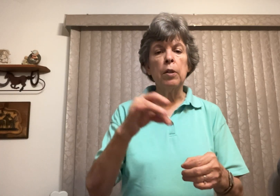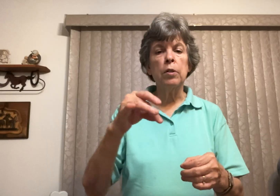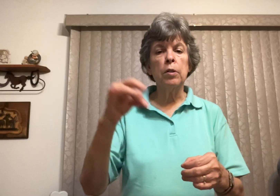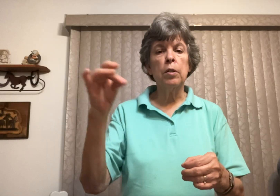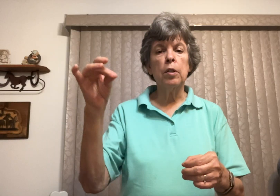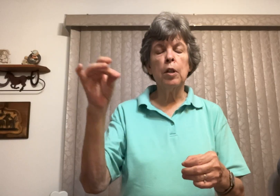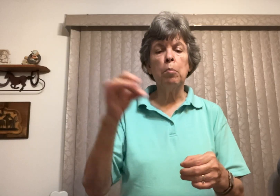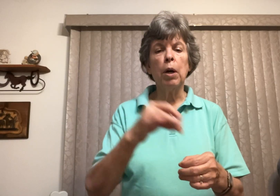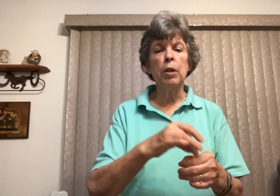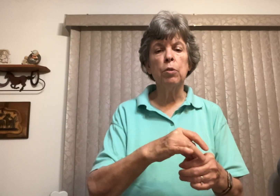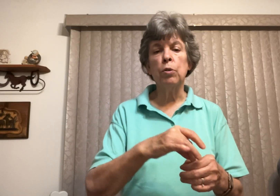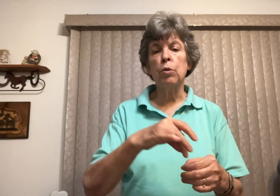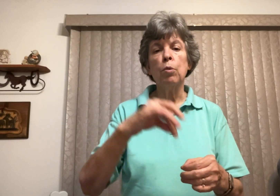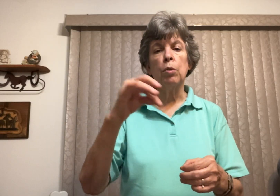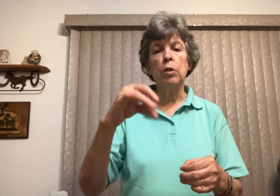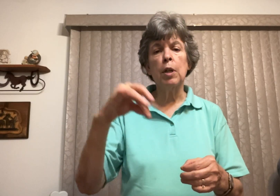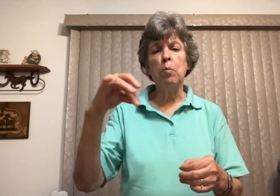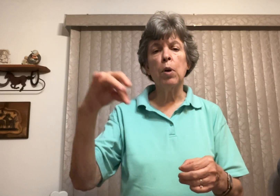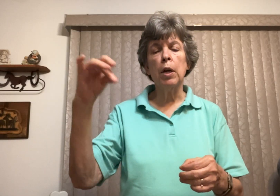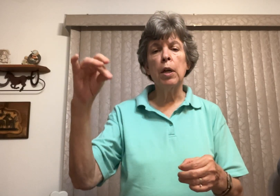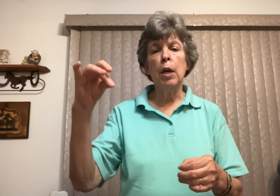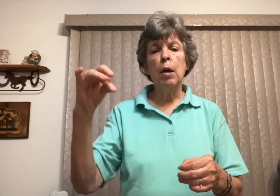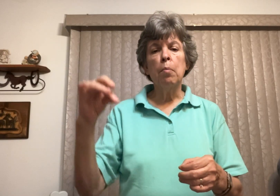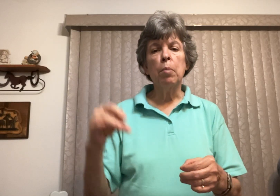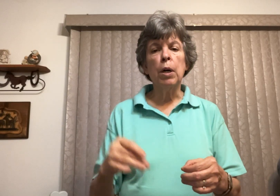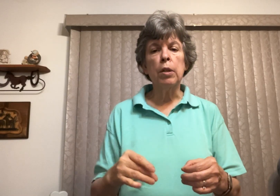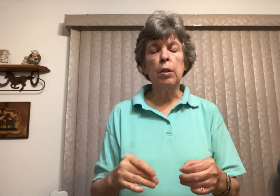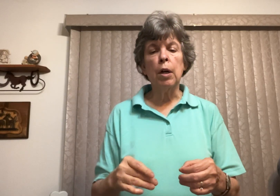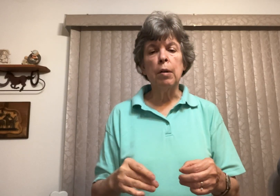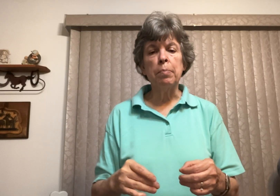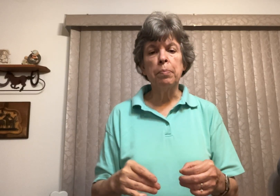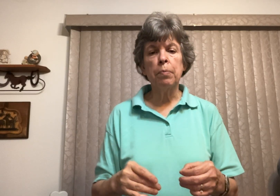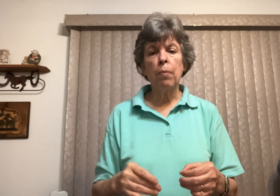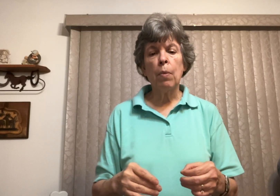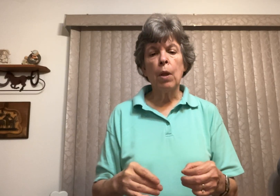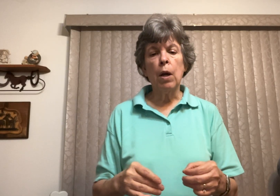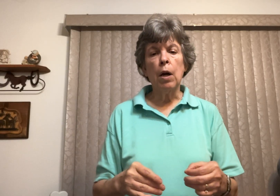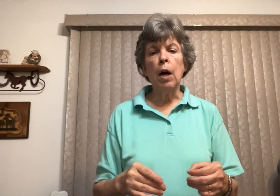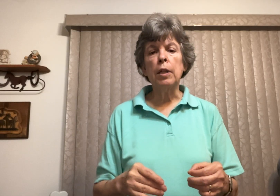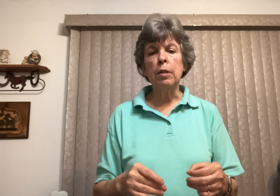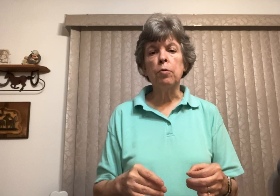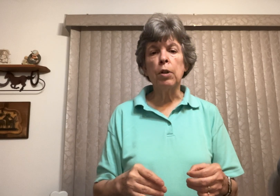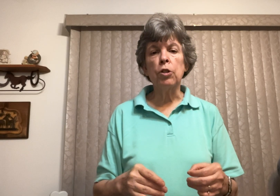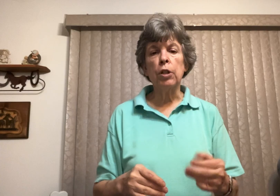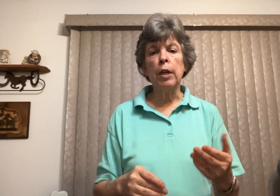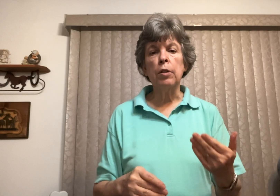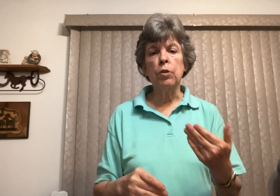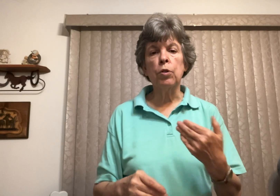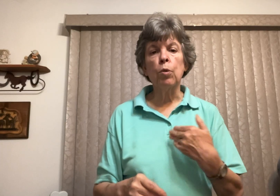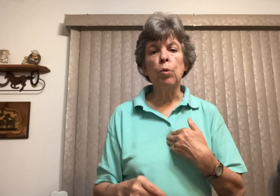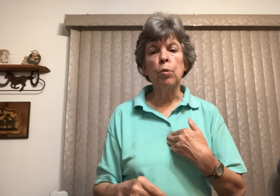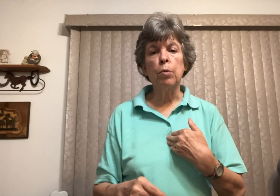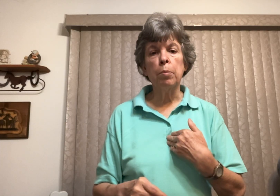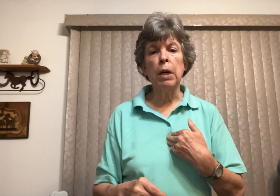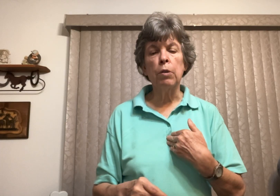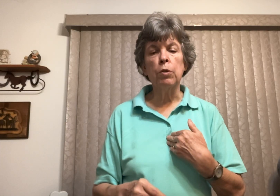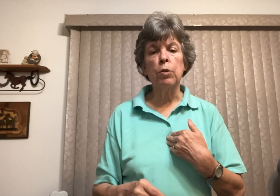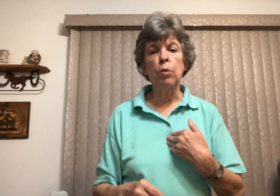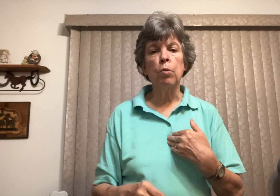this, they might do soul the same way. But I differentiate soul, my own soul,